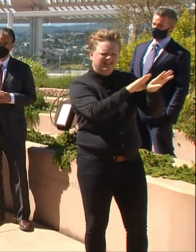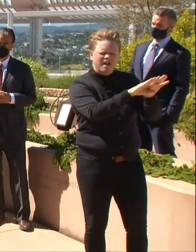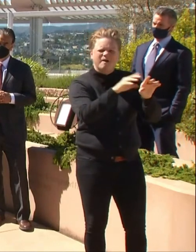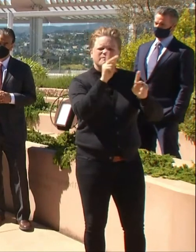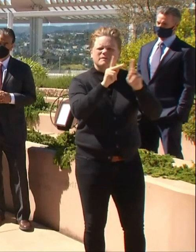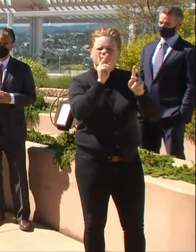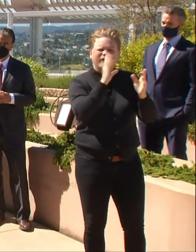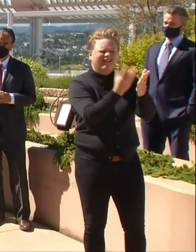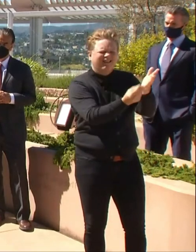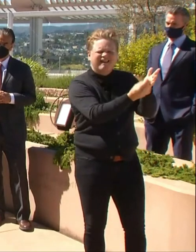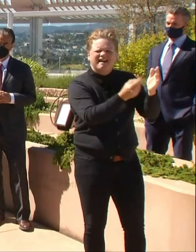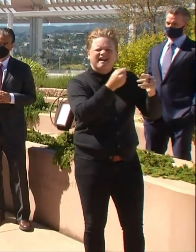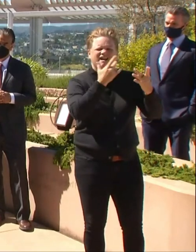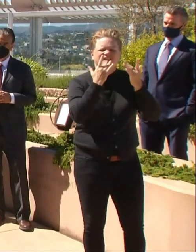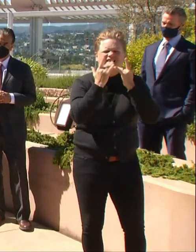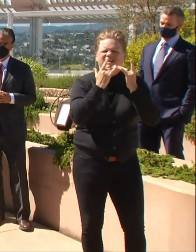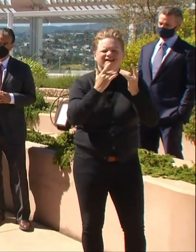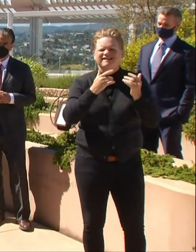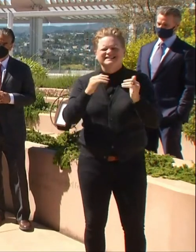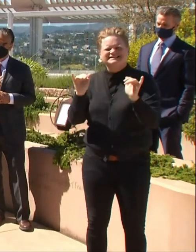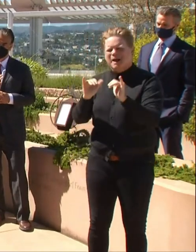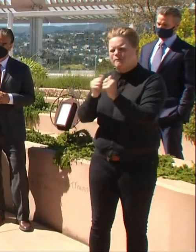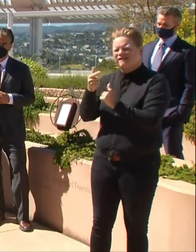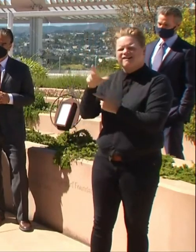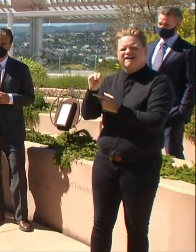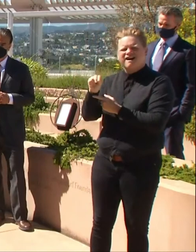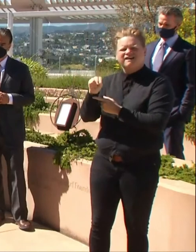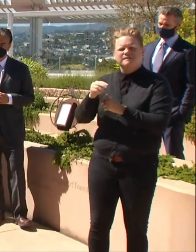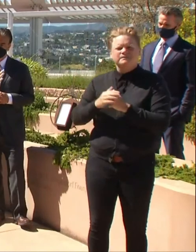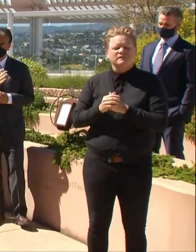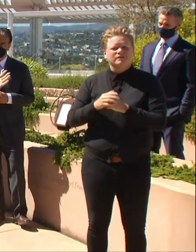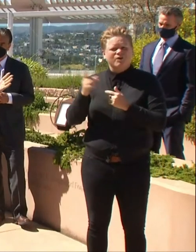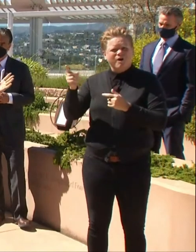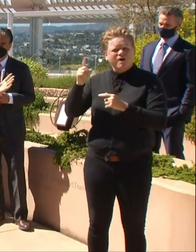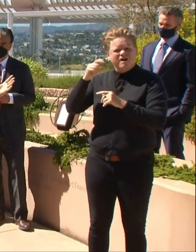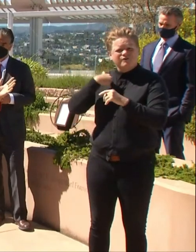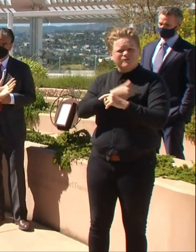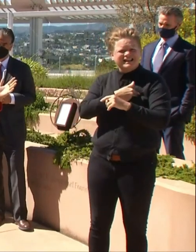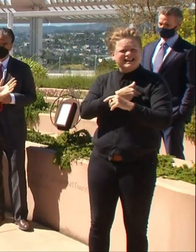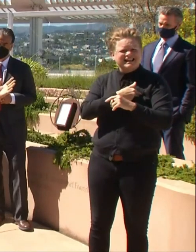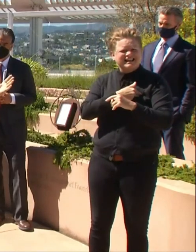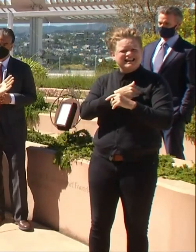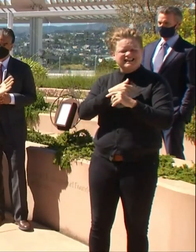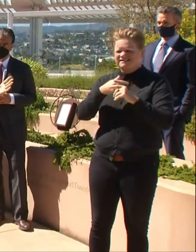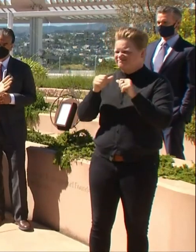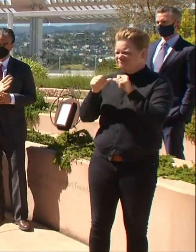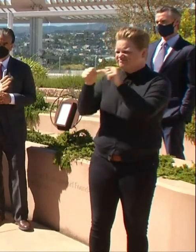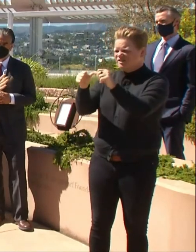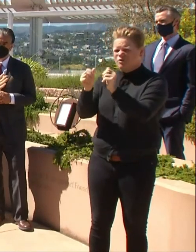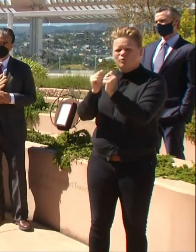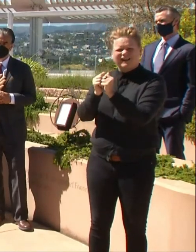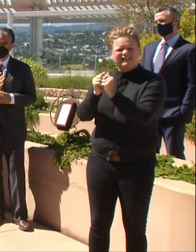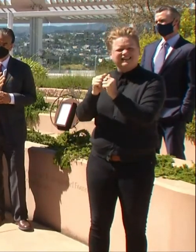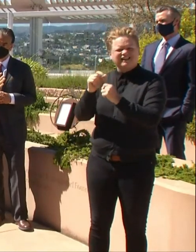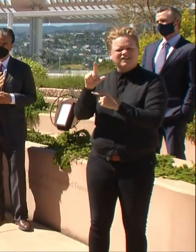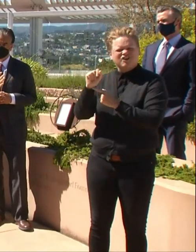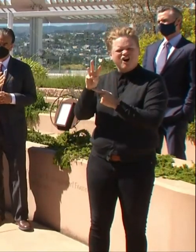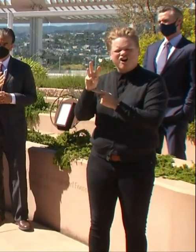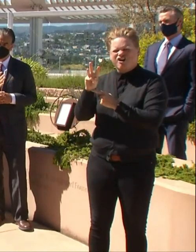ruling to occur and walking away and turning a blind eye, it's not an option. Lives are at stake